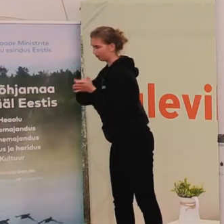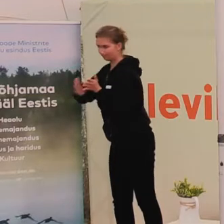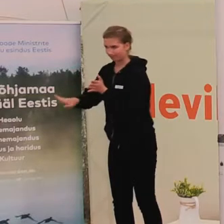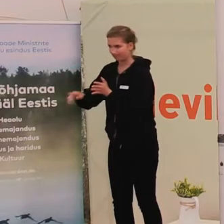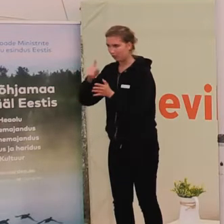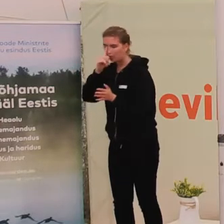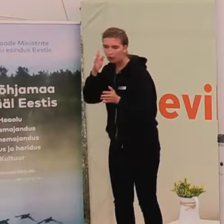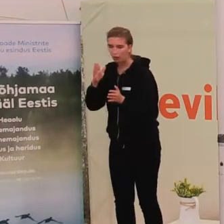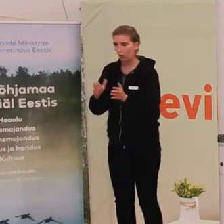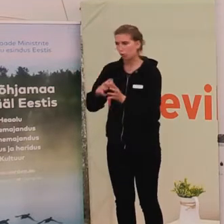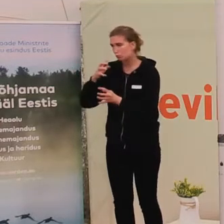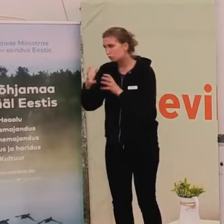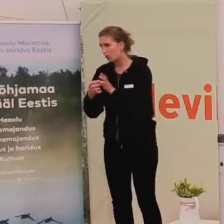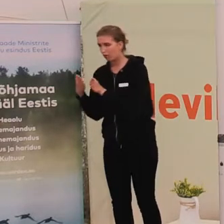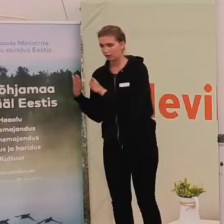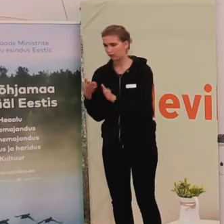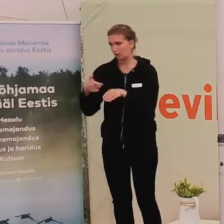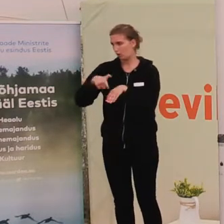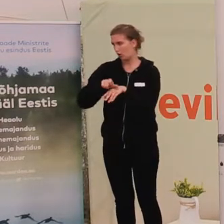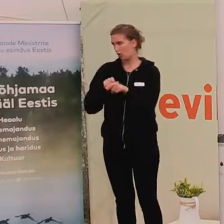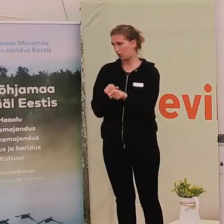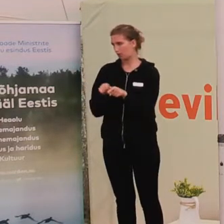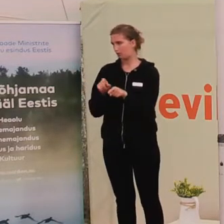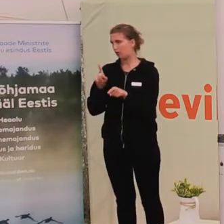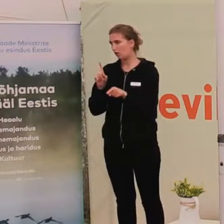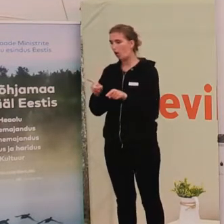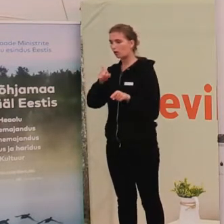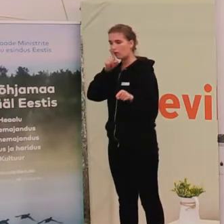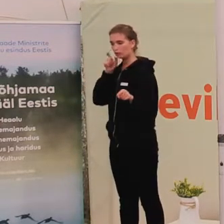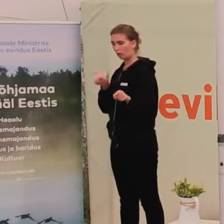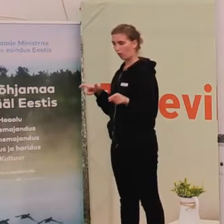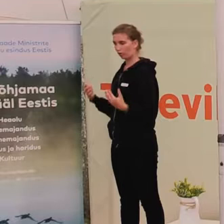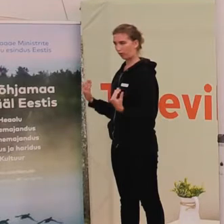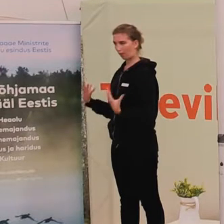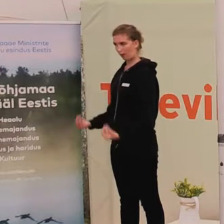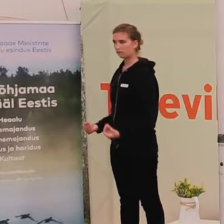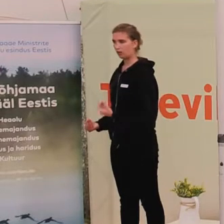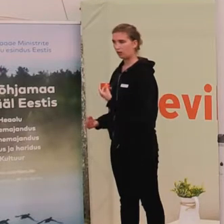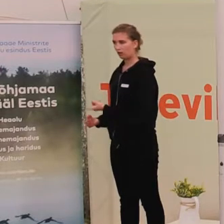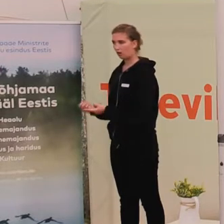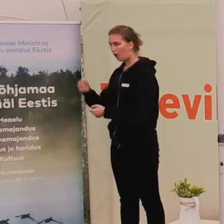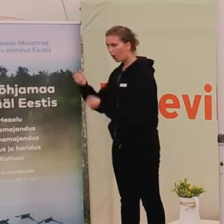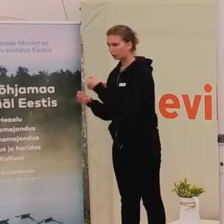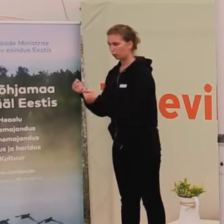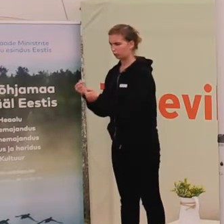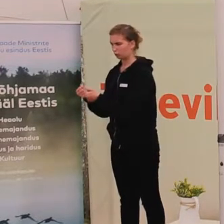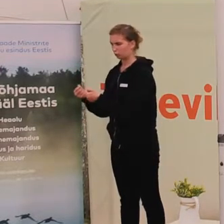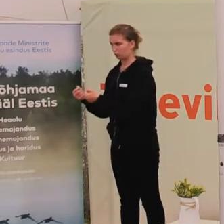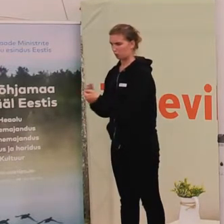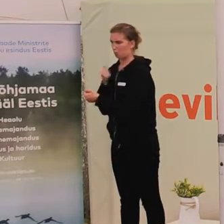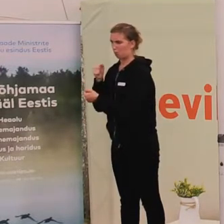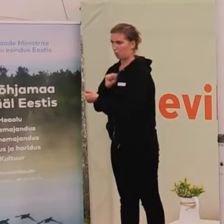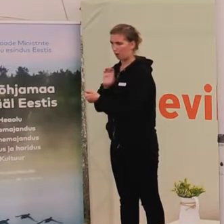the solutions probably later, but quite many youngsters, they don't need to own a car, but if they want